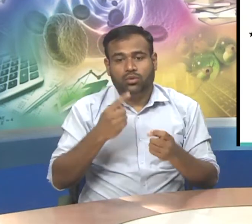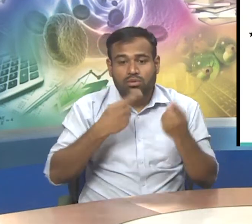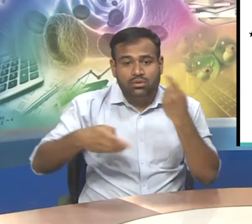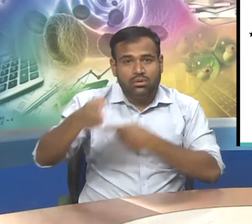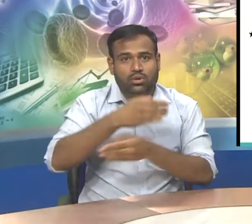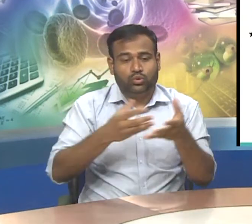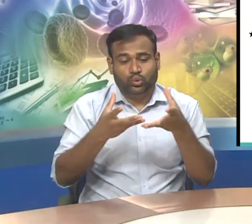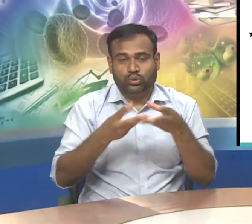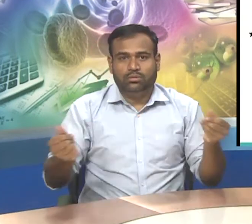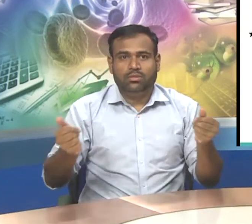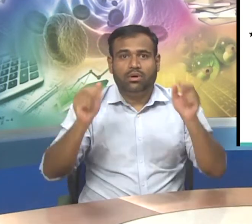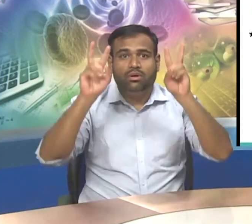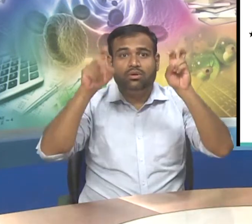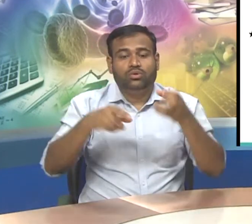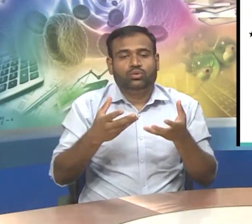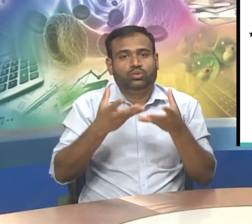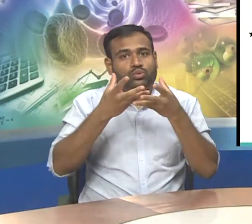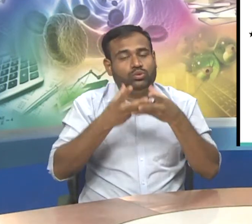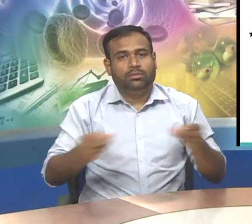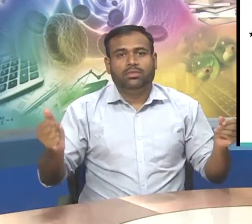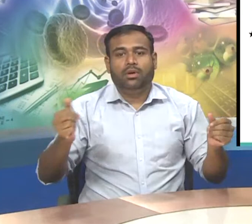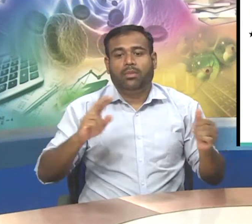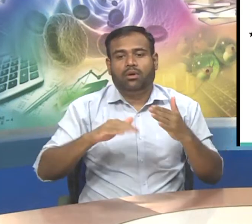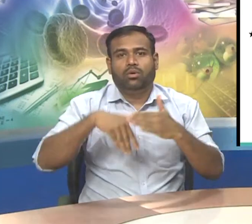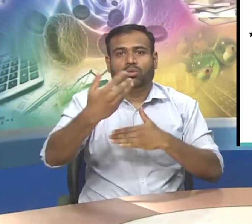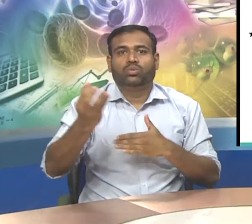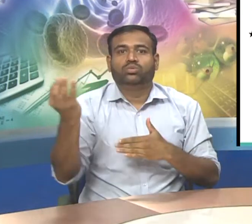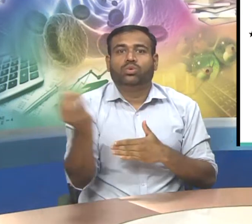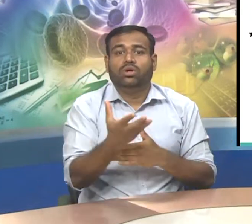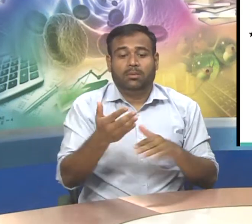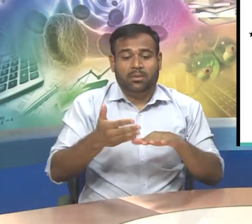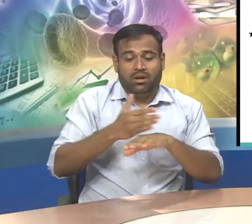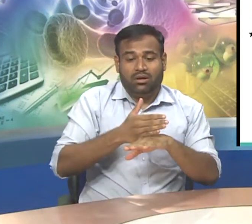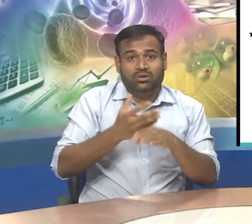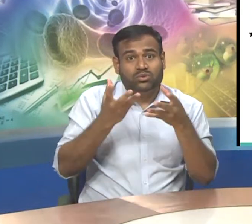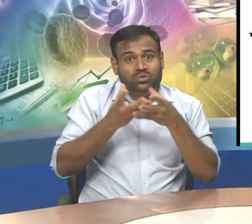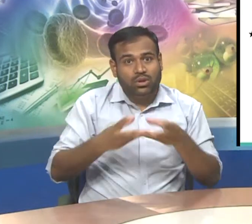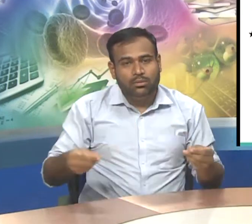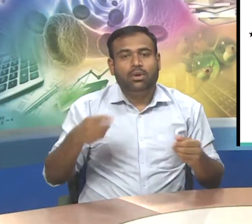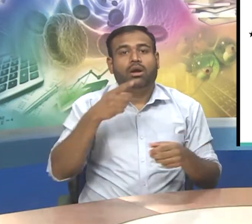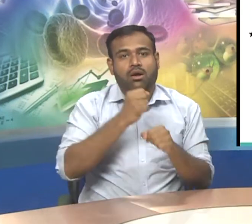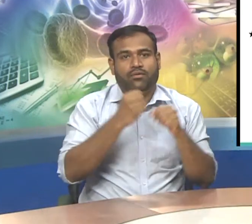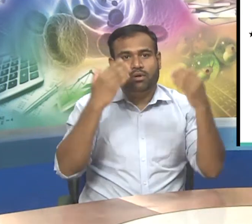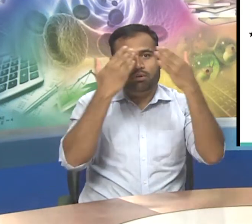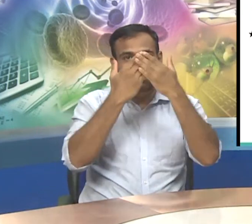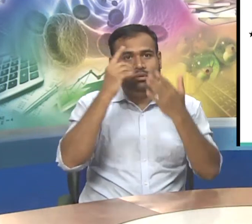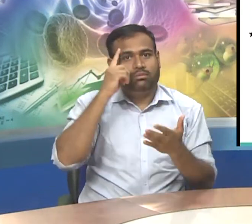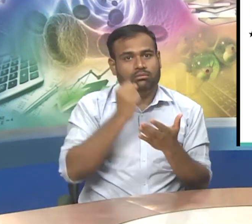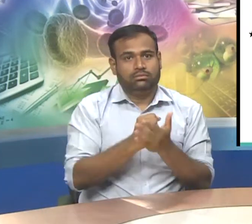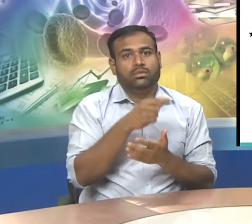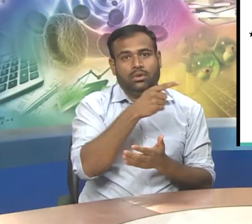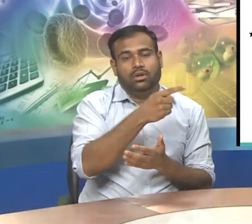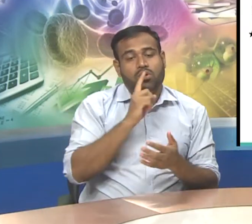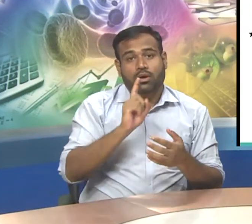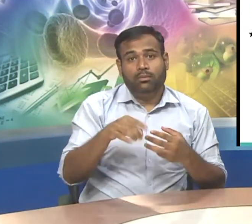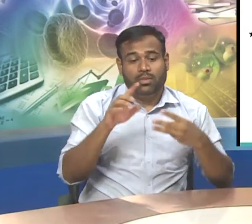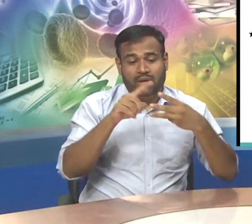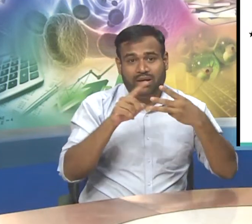difficult terms. So these are some of the important legislative powers of the governor.